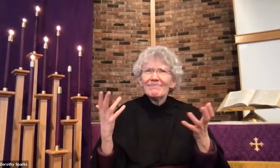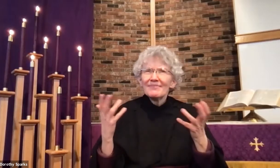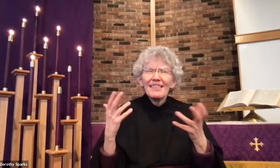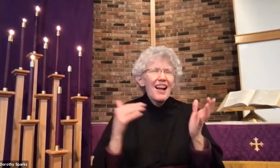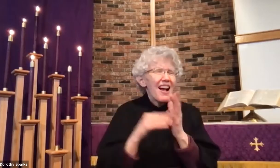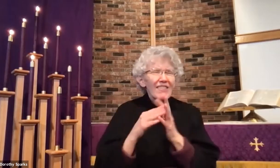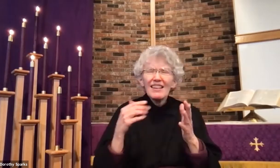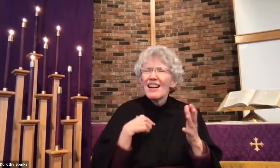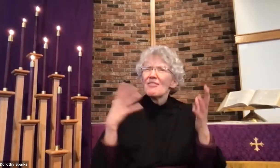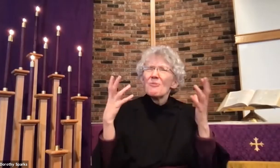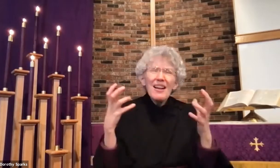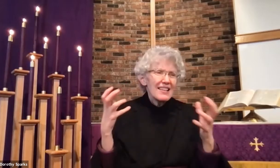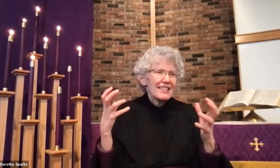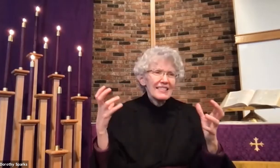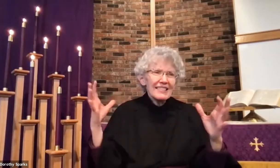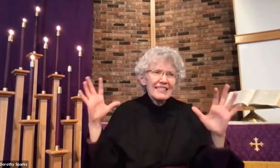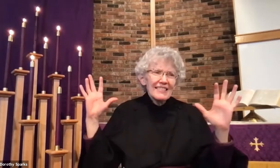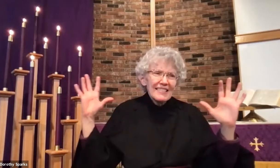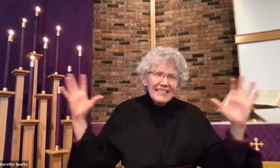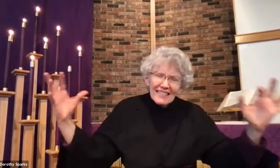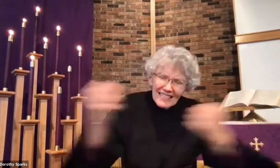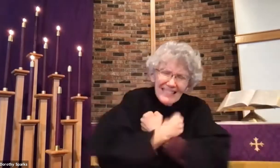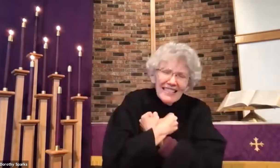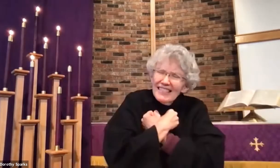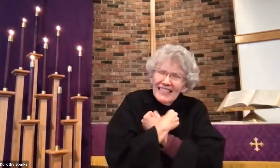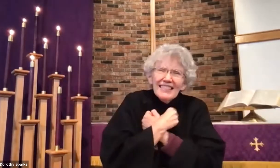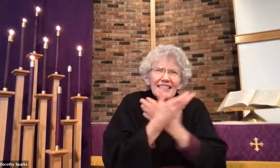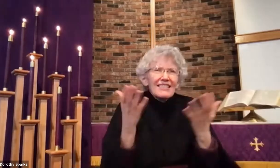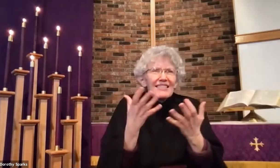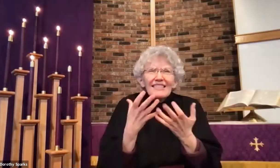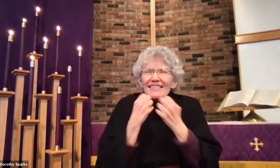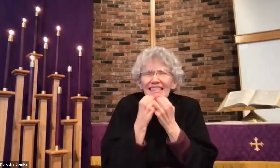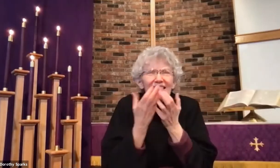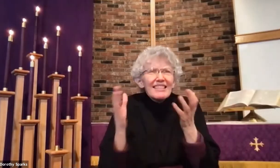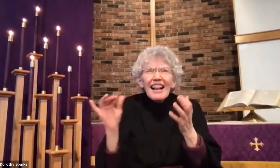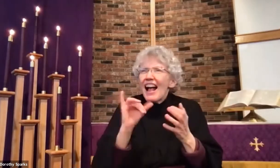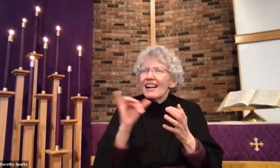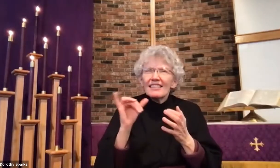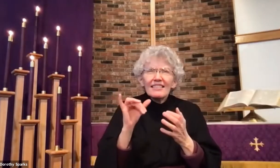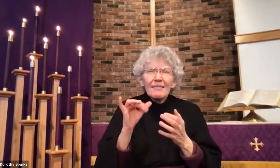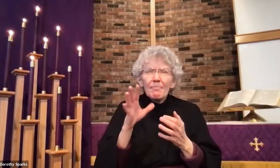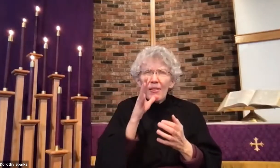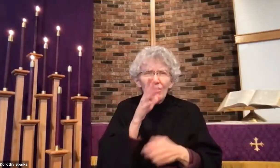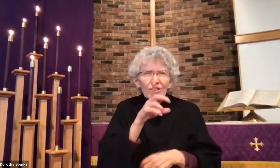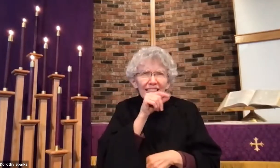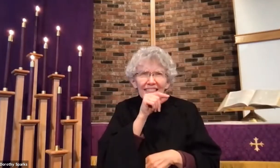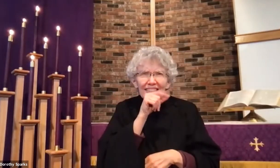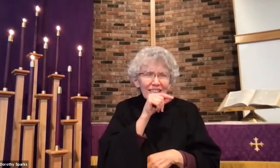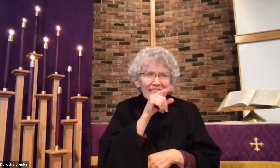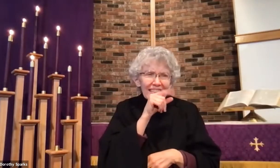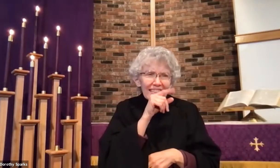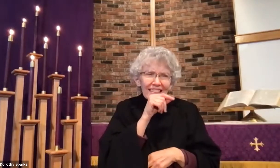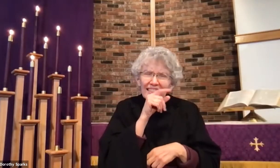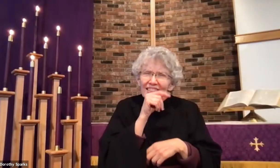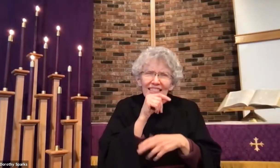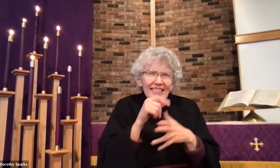How many times I wanted to help your people. I wanted to gather them together as a hen